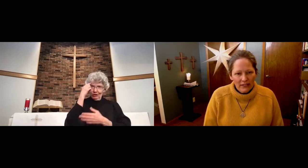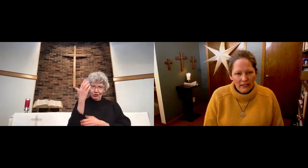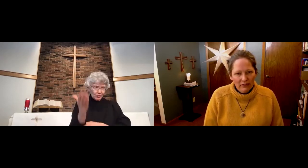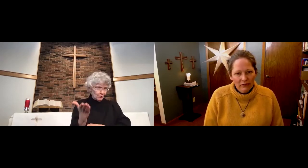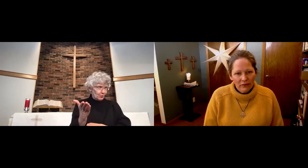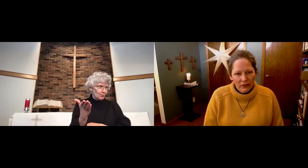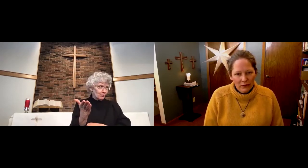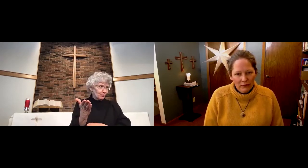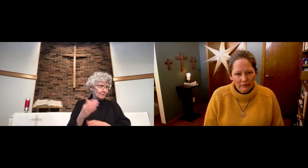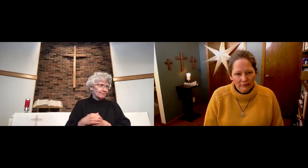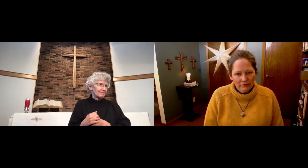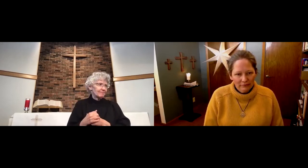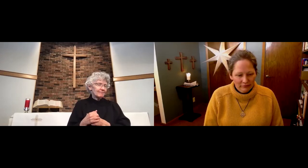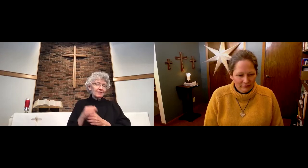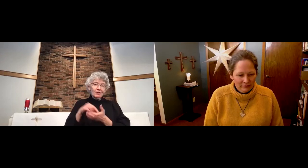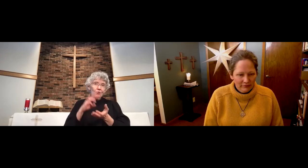Christ, given for you.